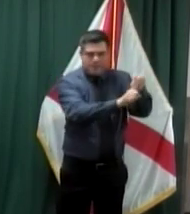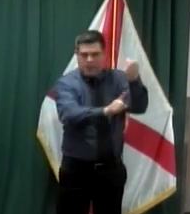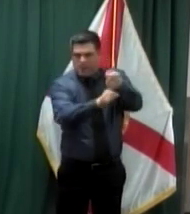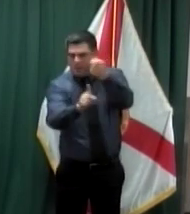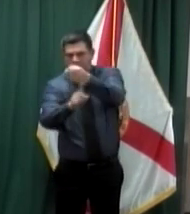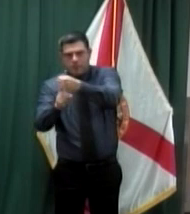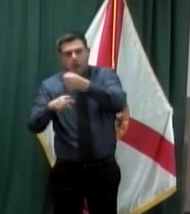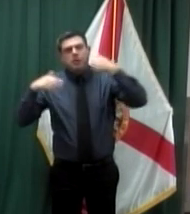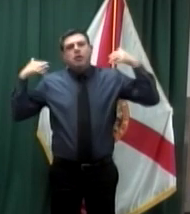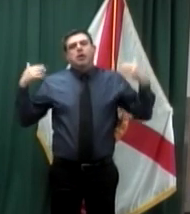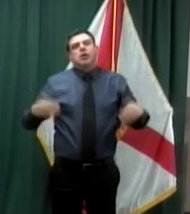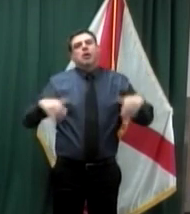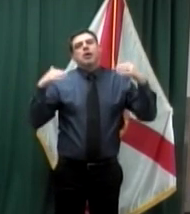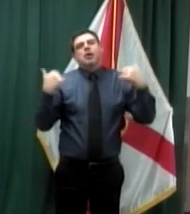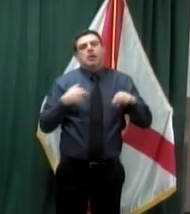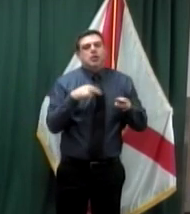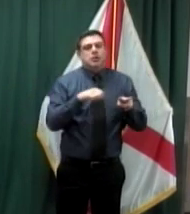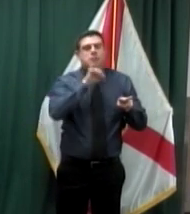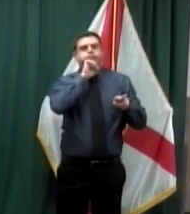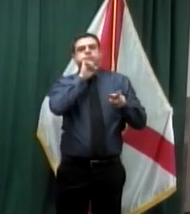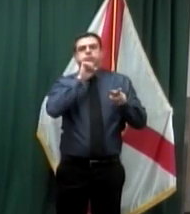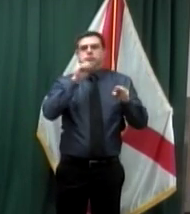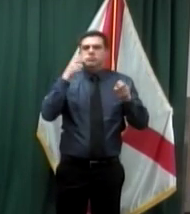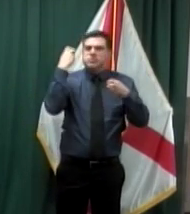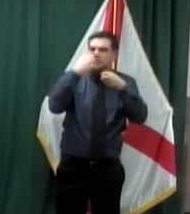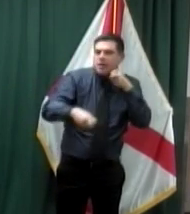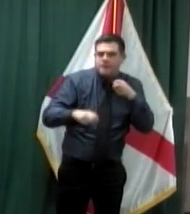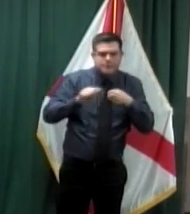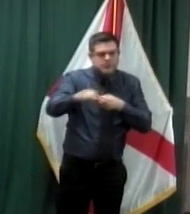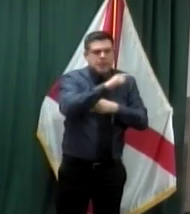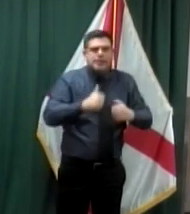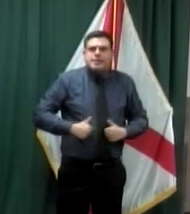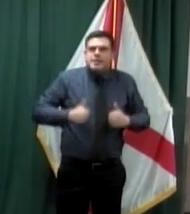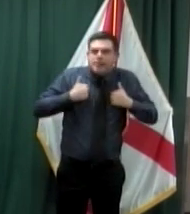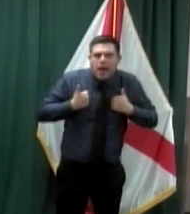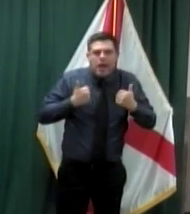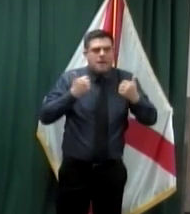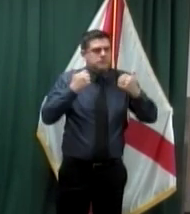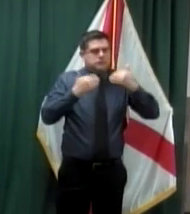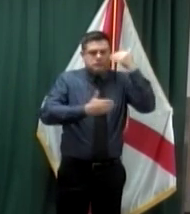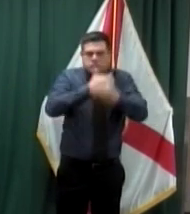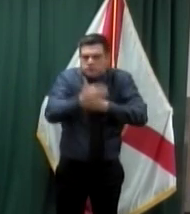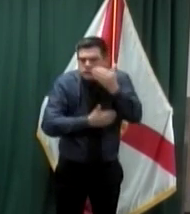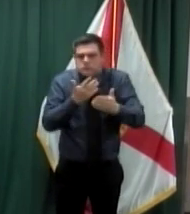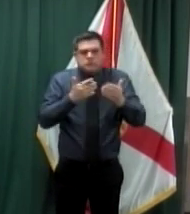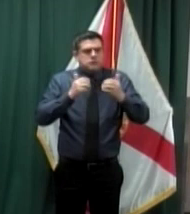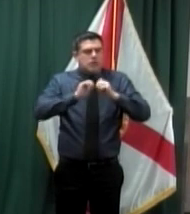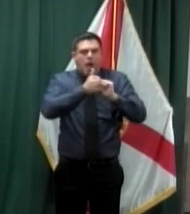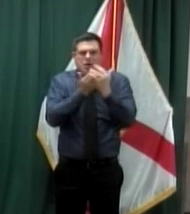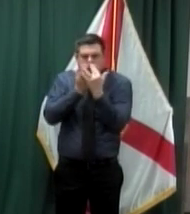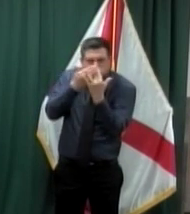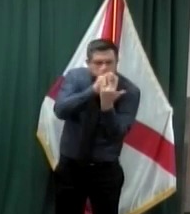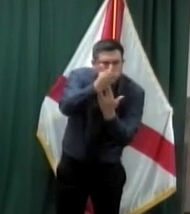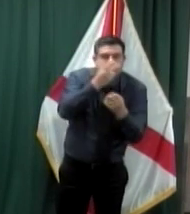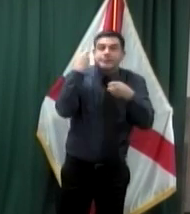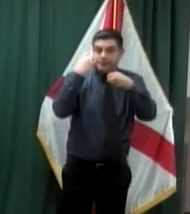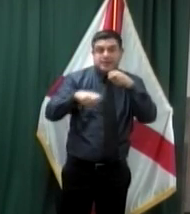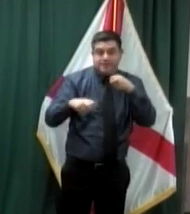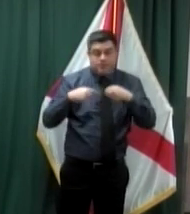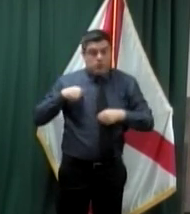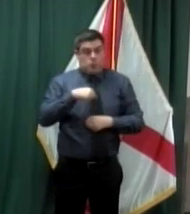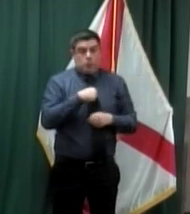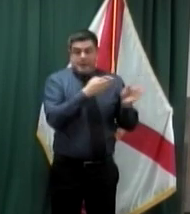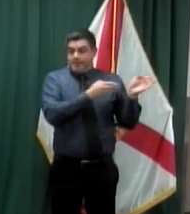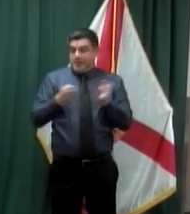discouraging it is for those business owners and just wreaks havoc throughout the community. So we're going to roll that out. Keep an eye on that as we